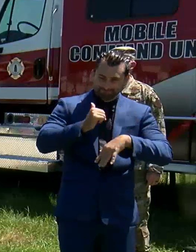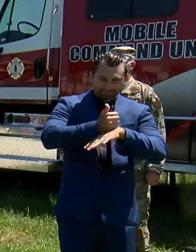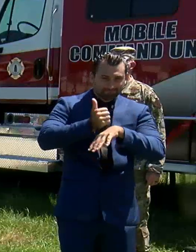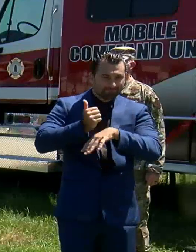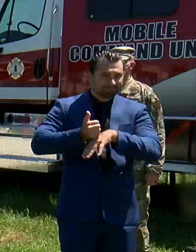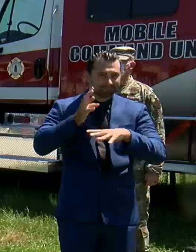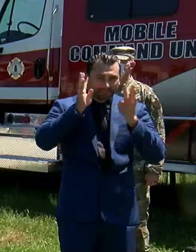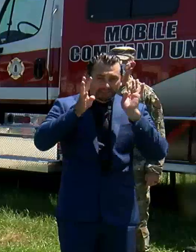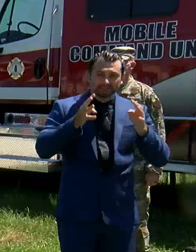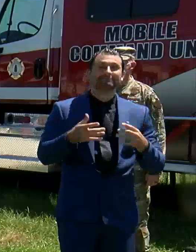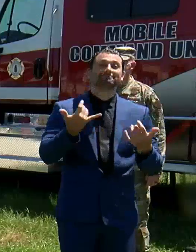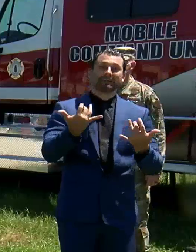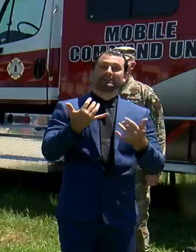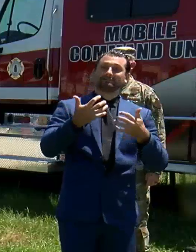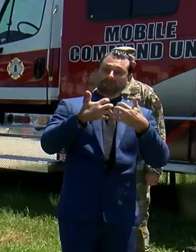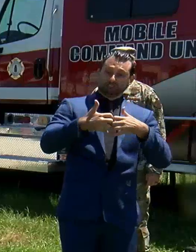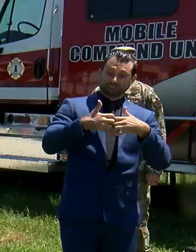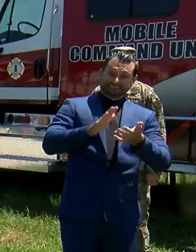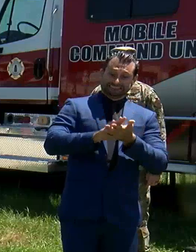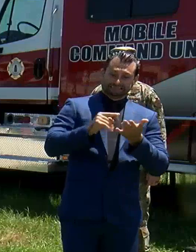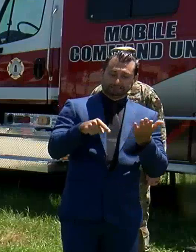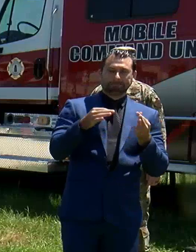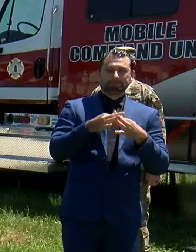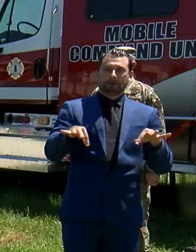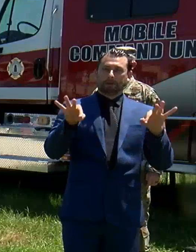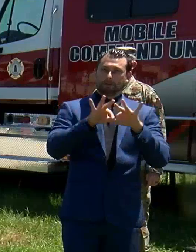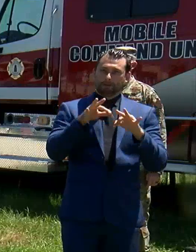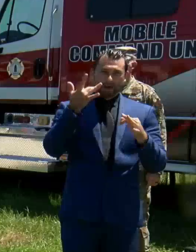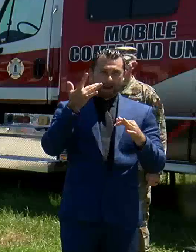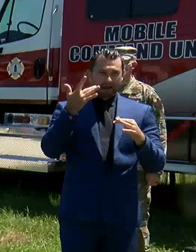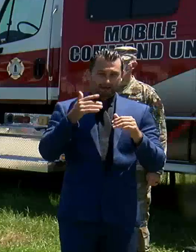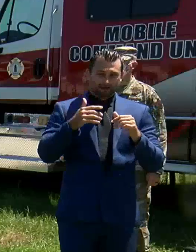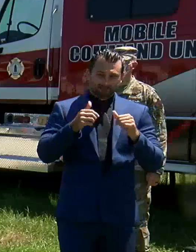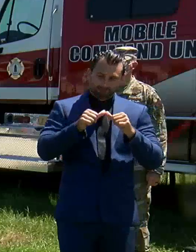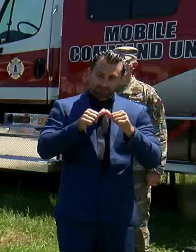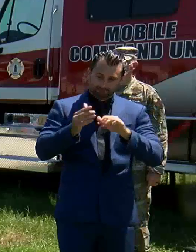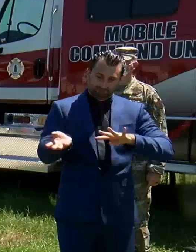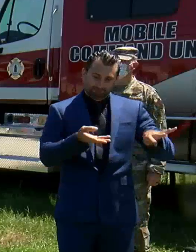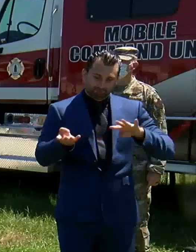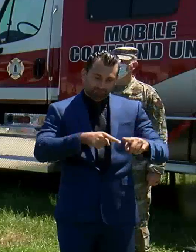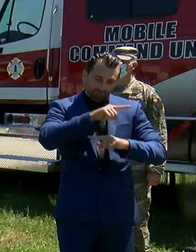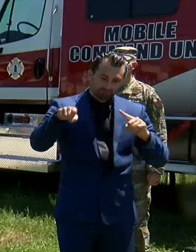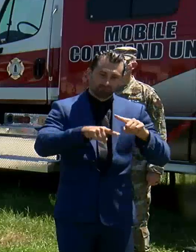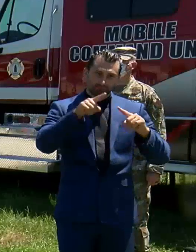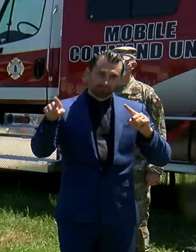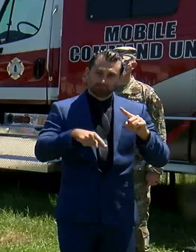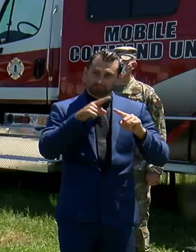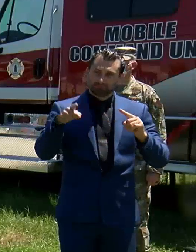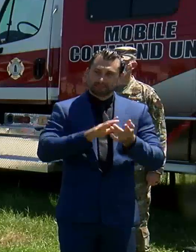had a 5-point plan from the very beginning on combating COVID-19.